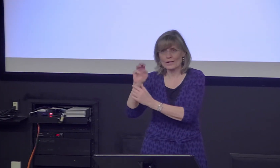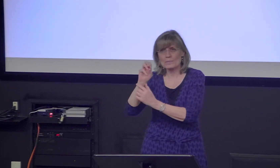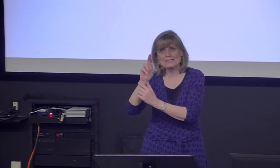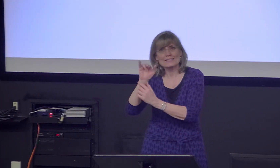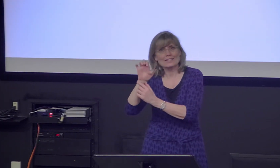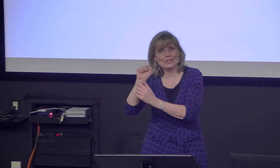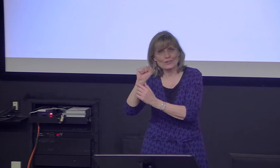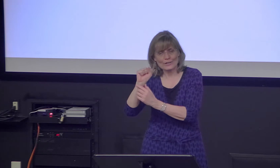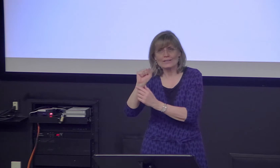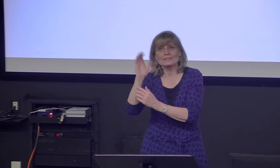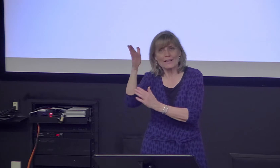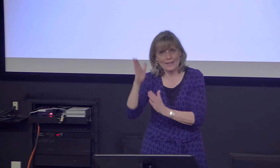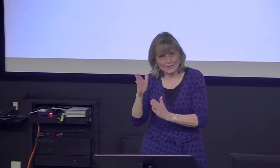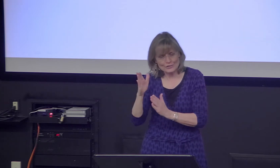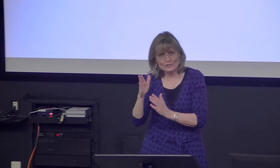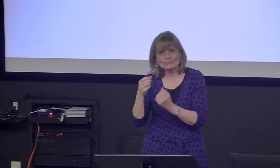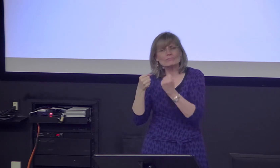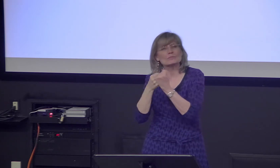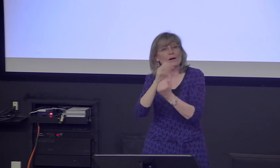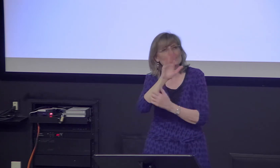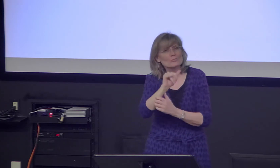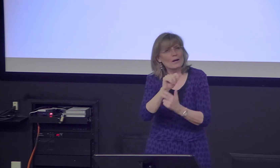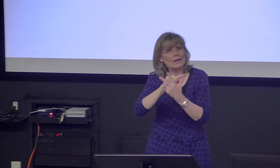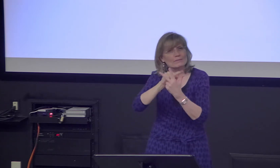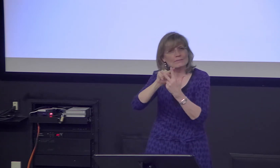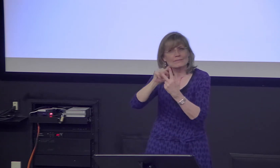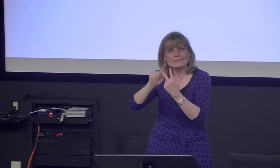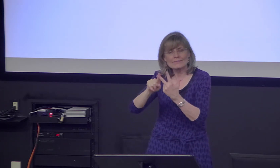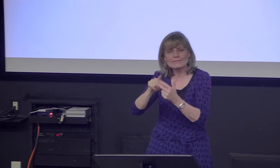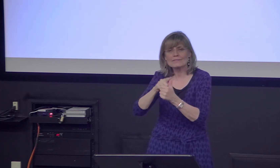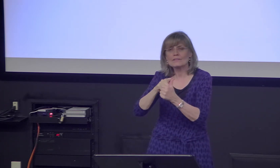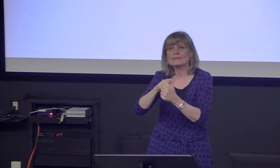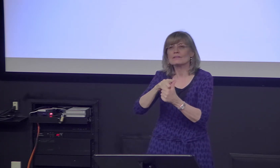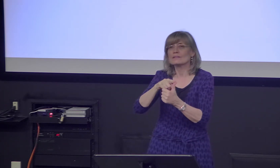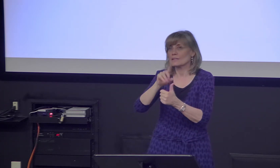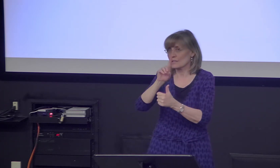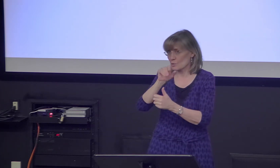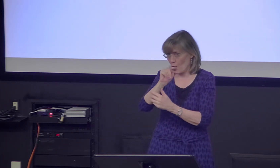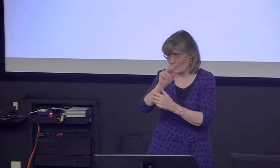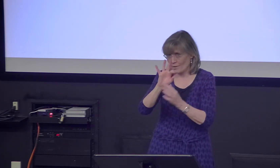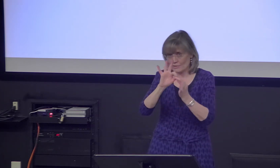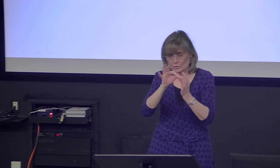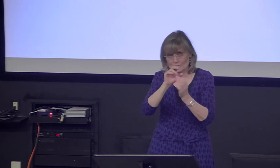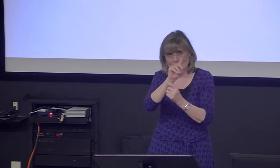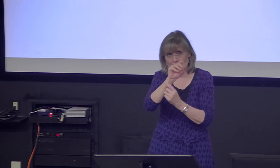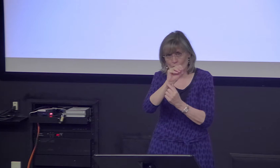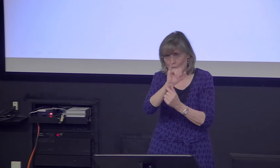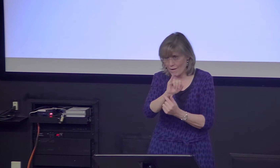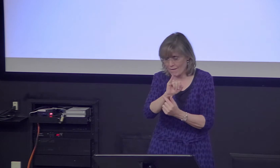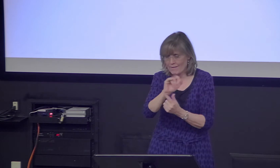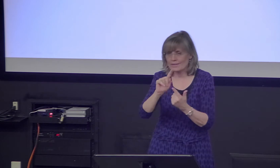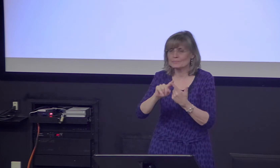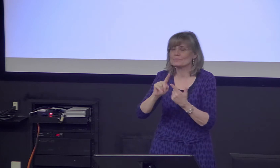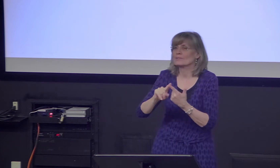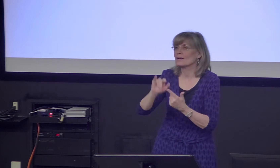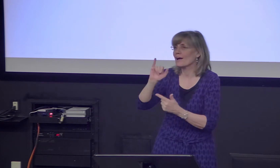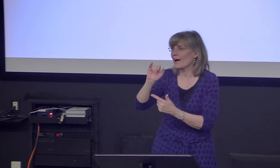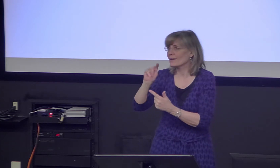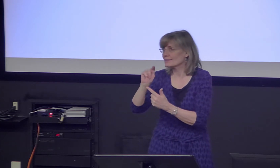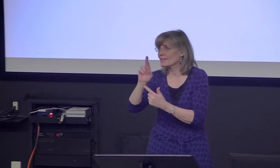Colloquium series lecture, sponsored by the three different departments: the Department of Interpretation,